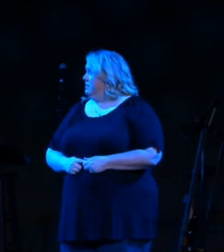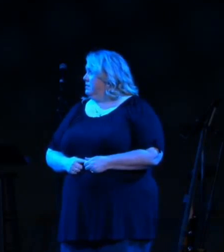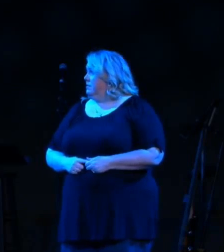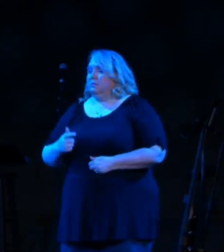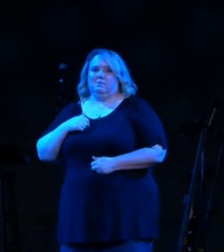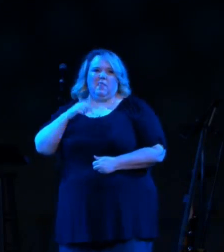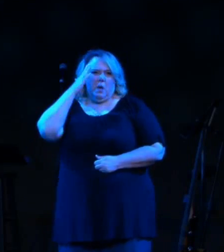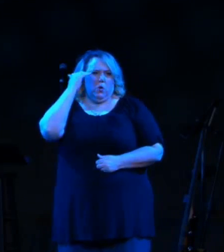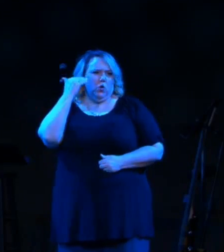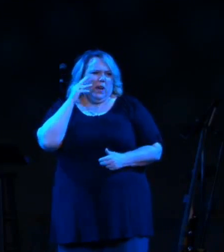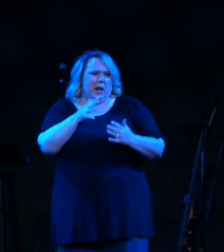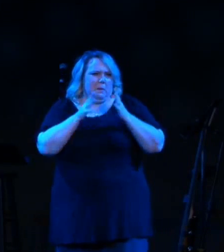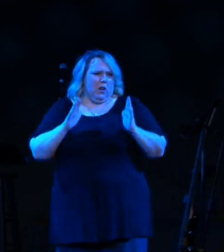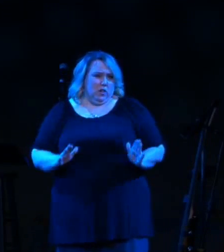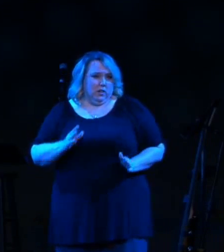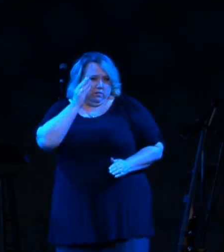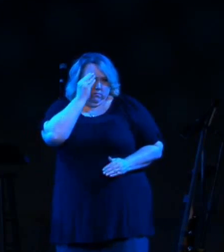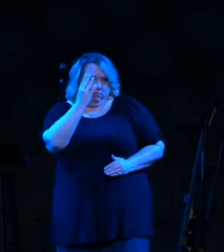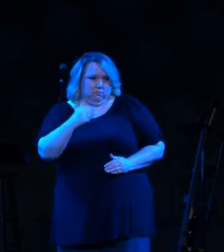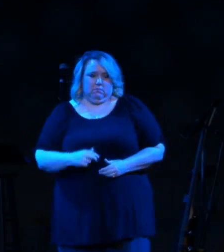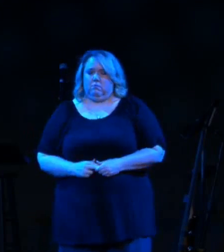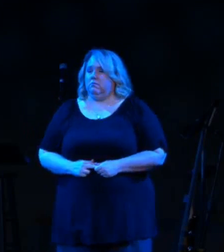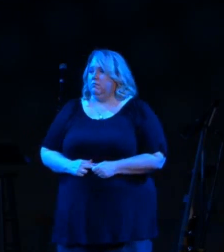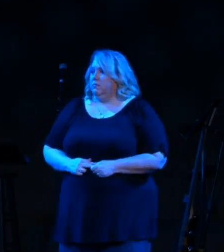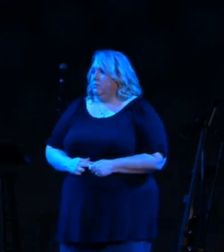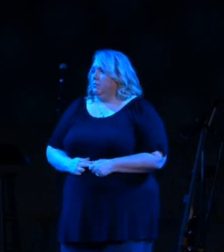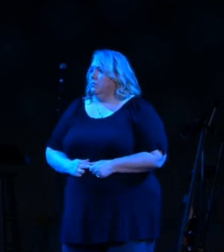I'm Korean American, by the way.